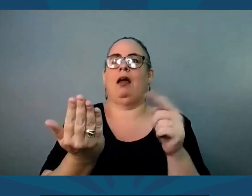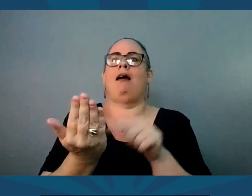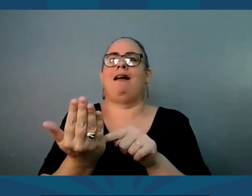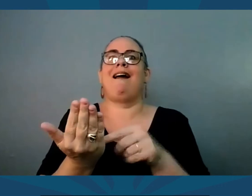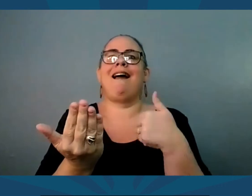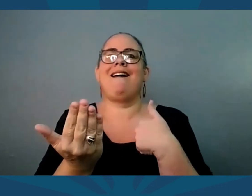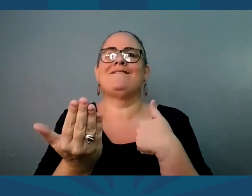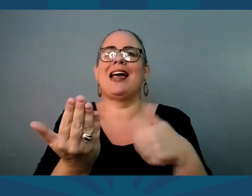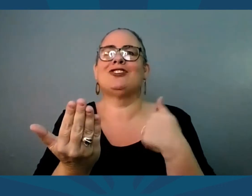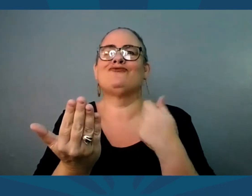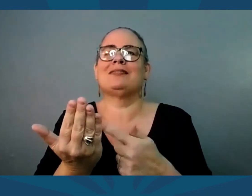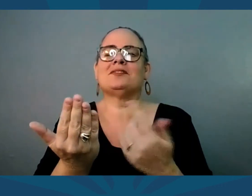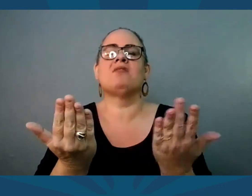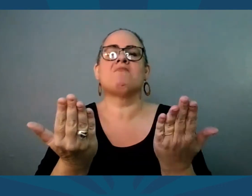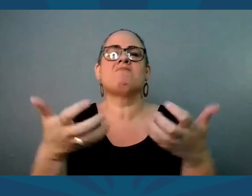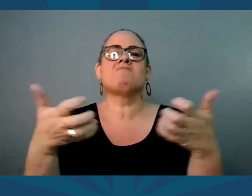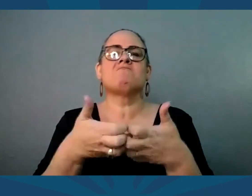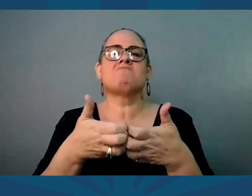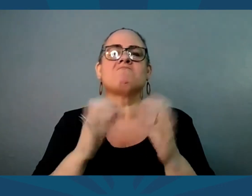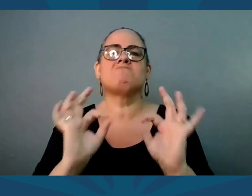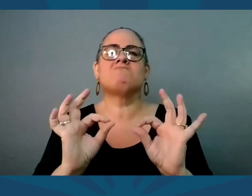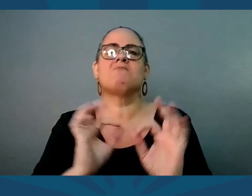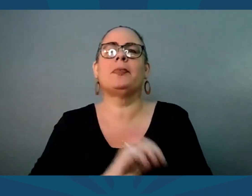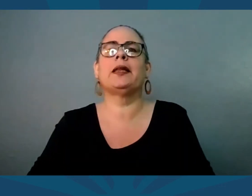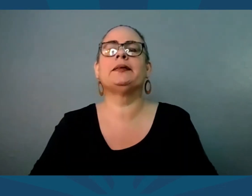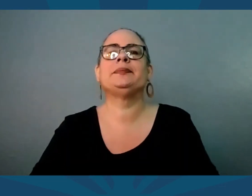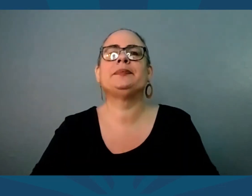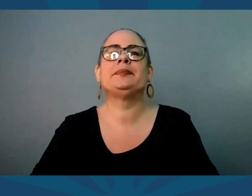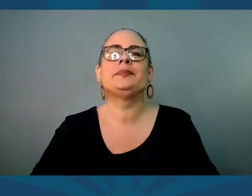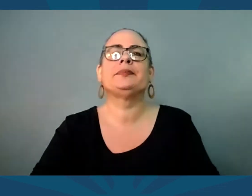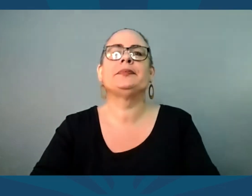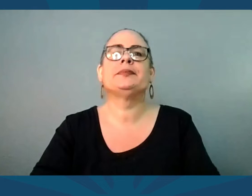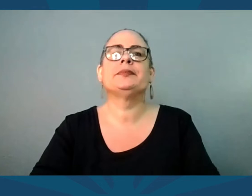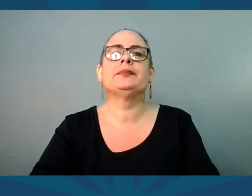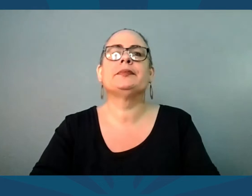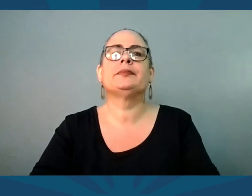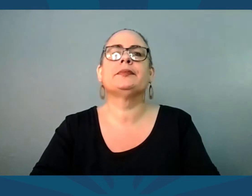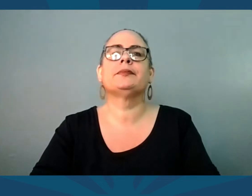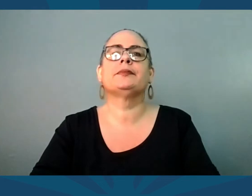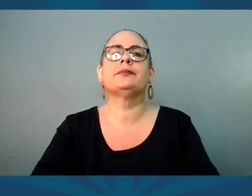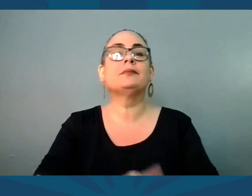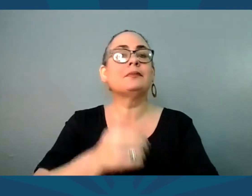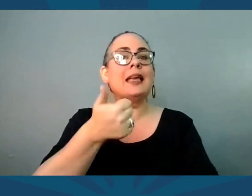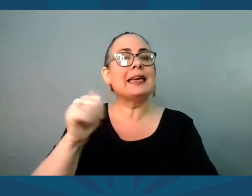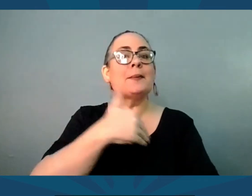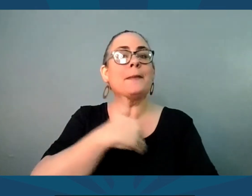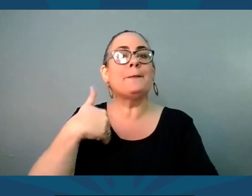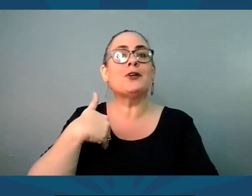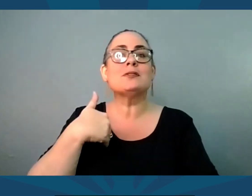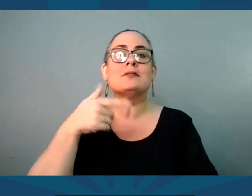precinct register, accompanied by a non-photo identification from list 2 in which the